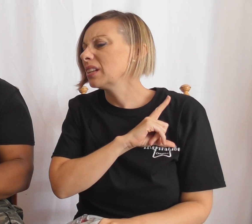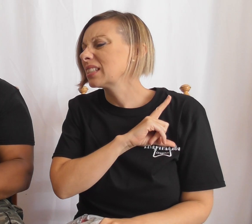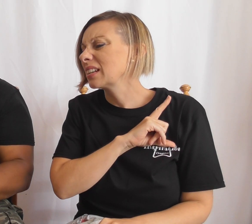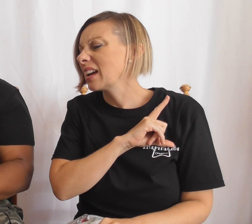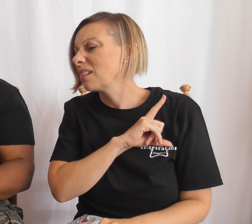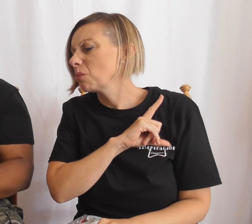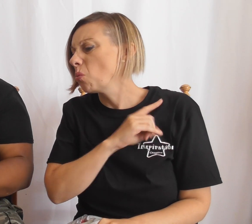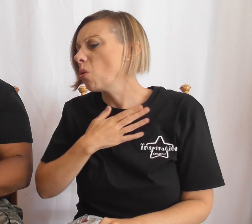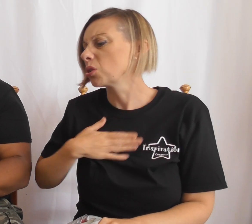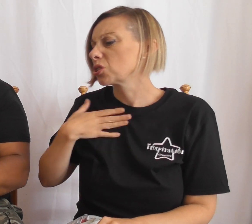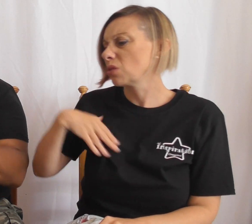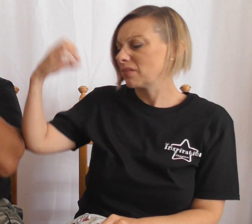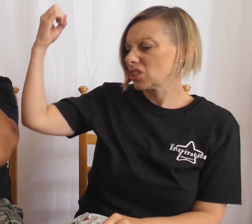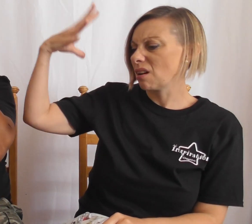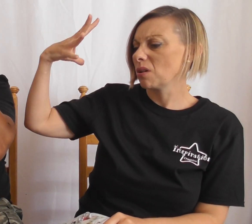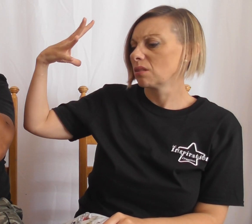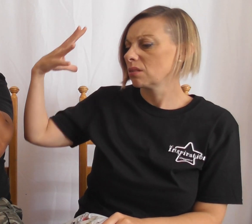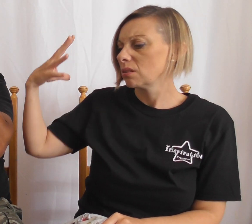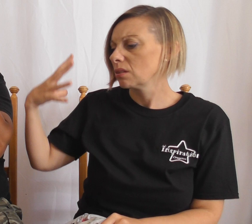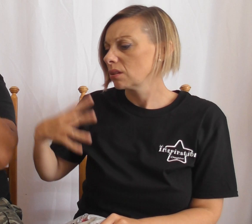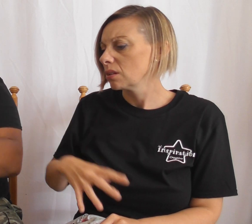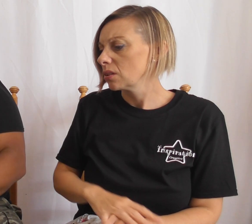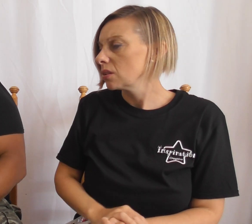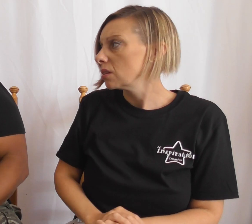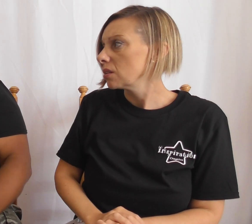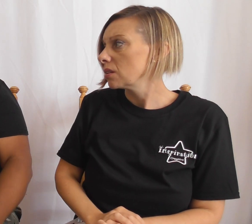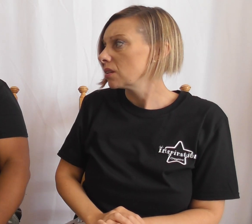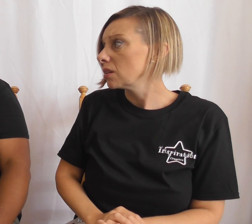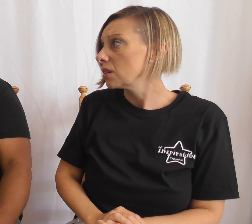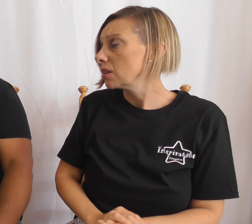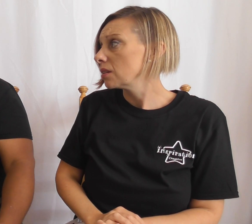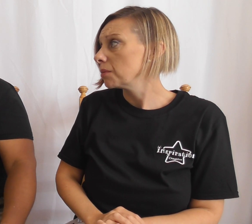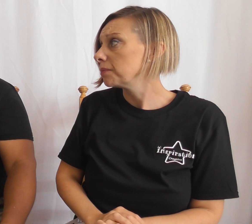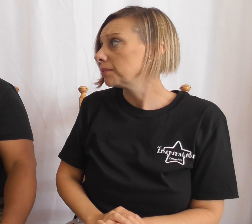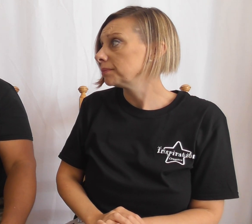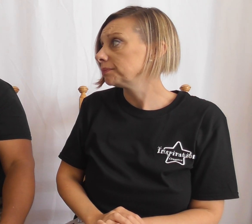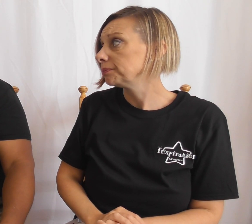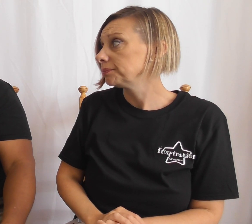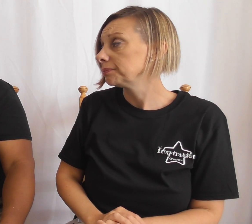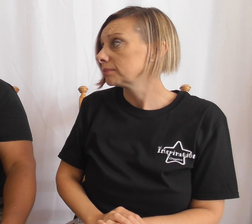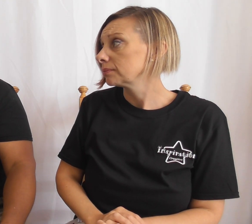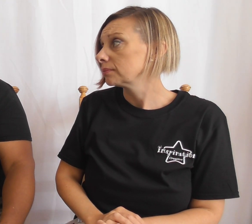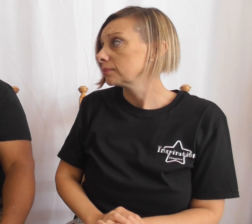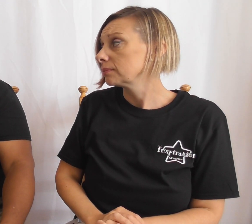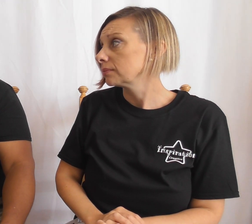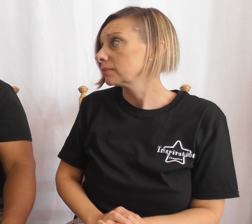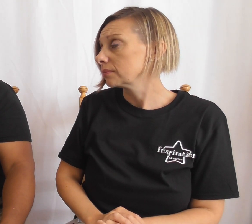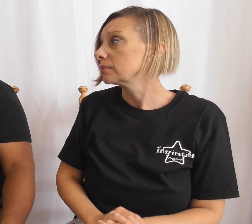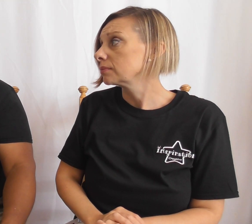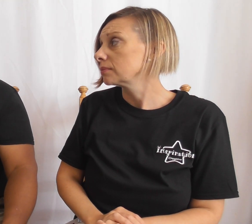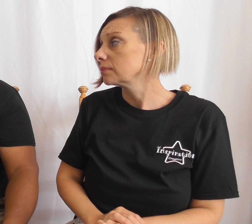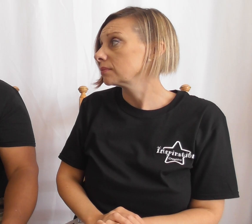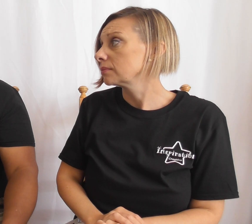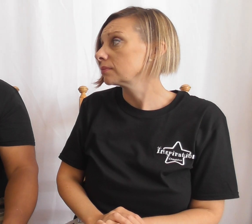Why do you need to get washed or have a shower? Well, it's good for you. It makes you feel